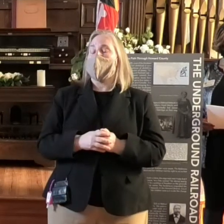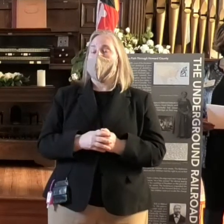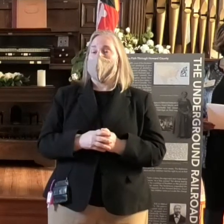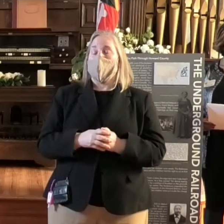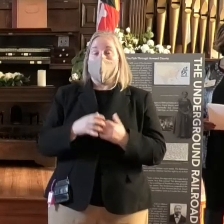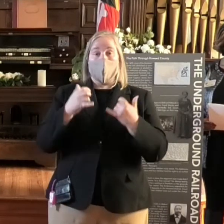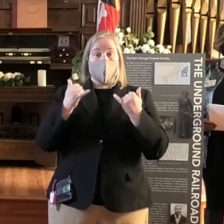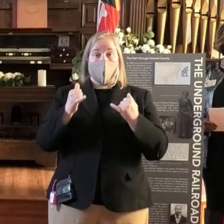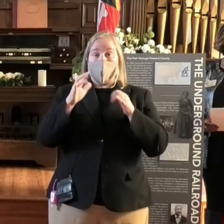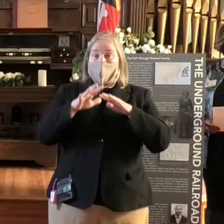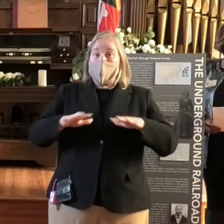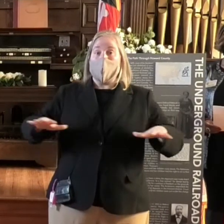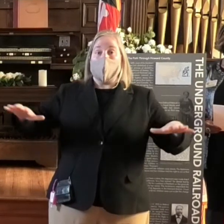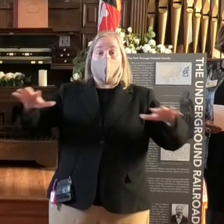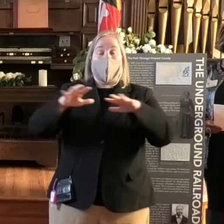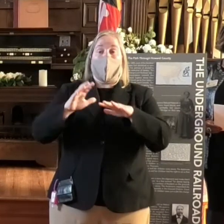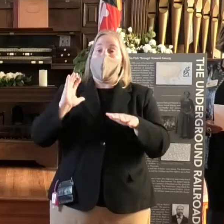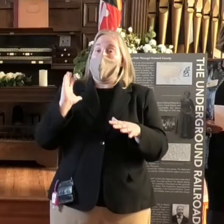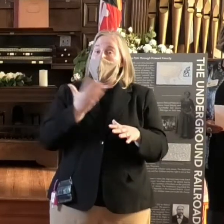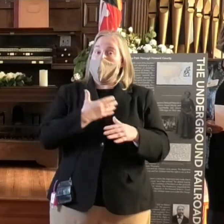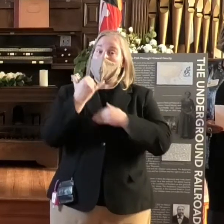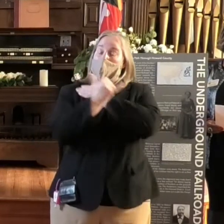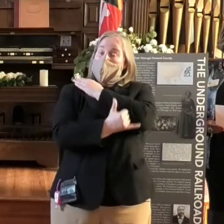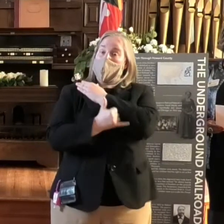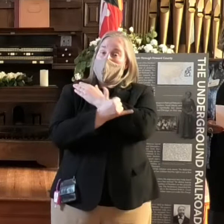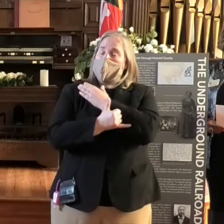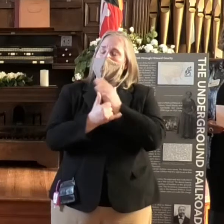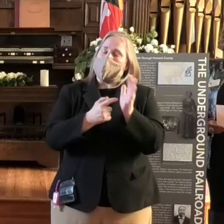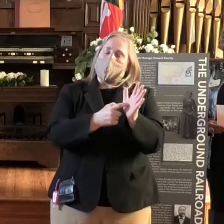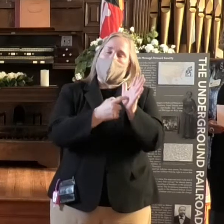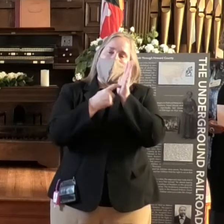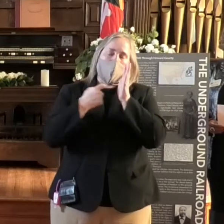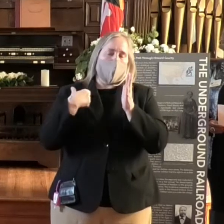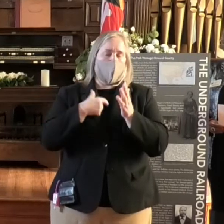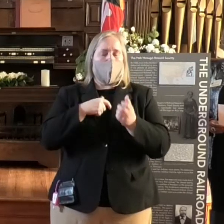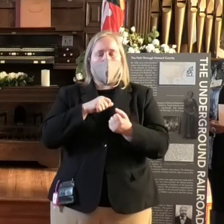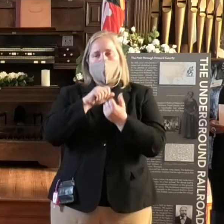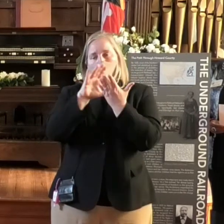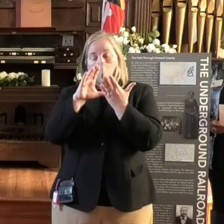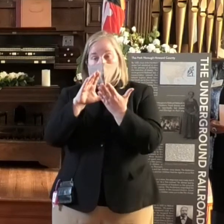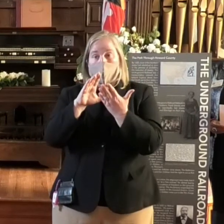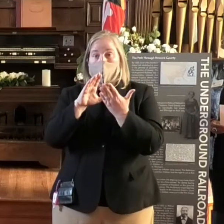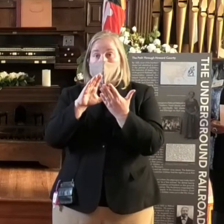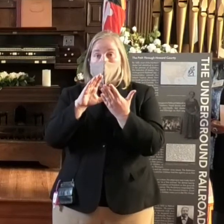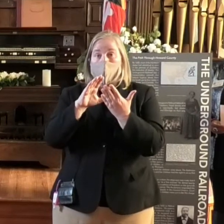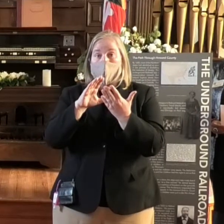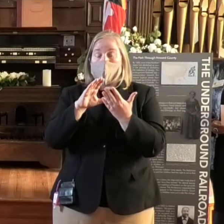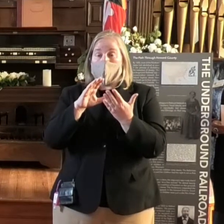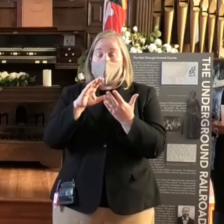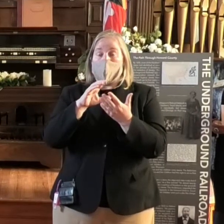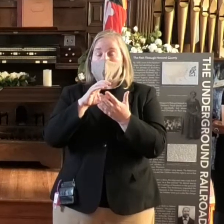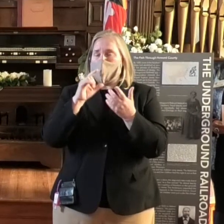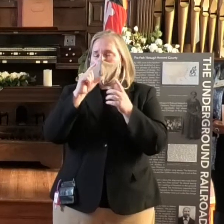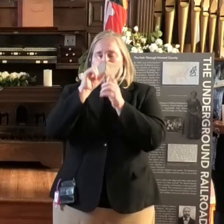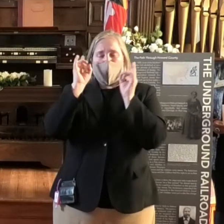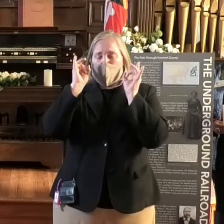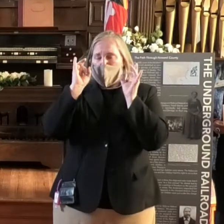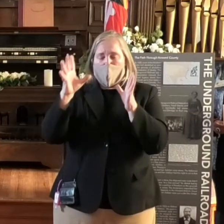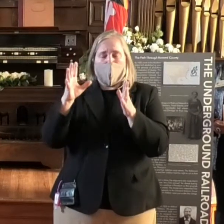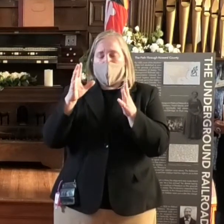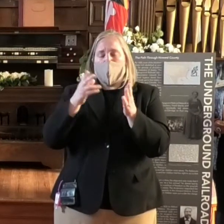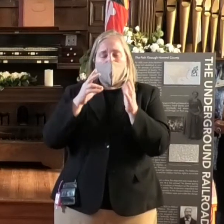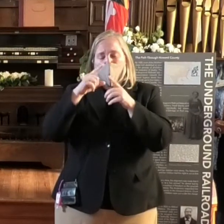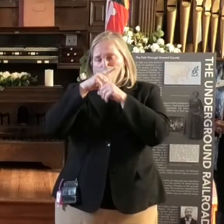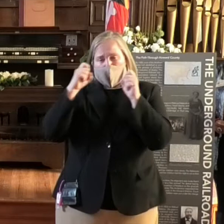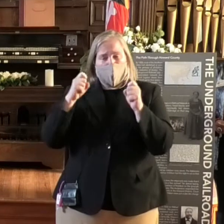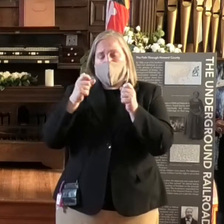The current landscape of our country demands that we address and confront the ugly truths of our past